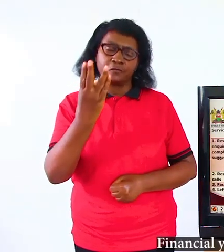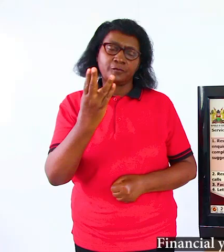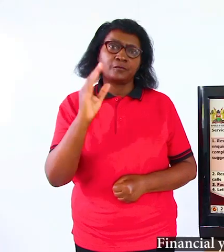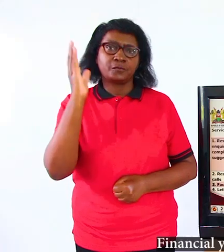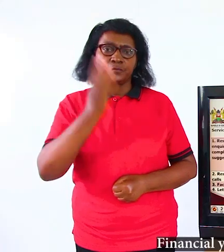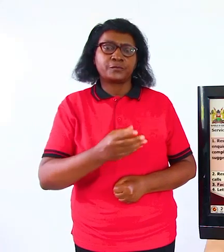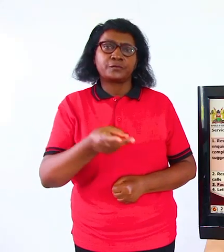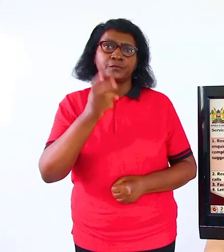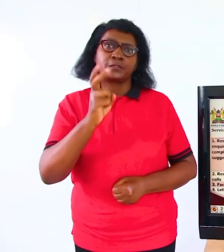2024-2025.